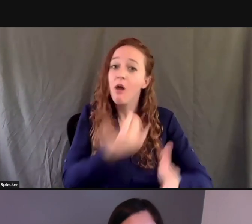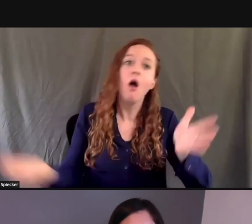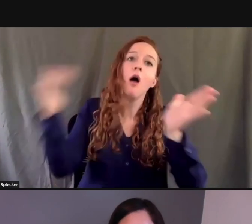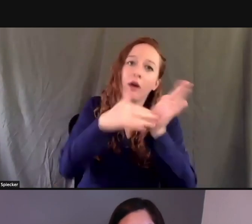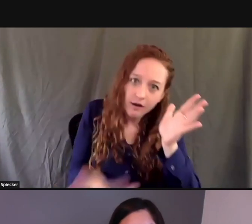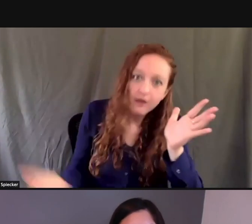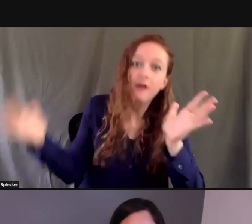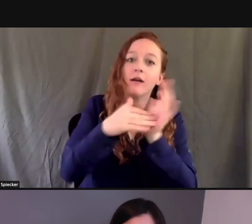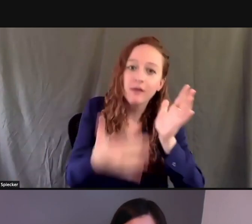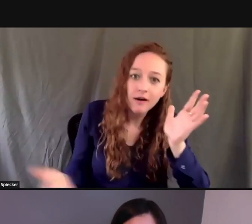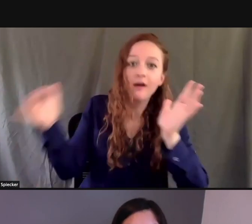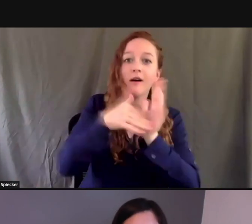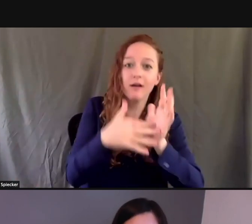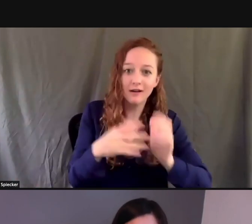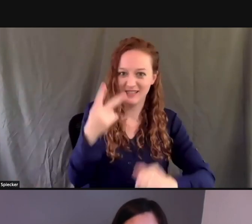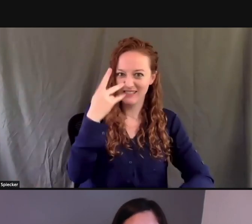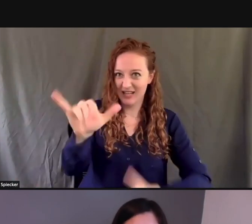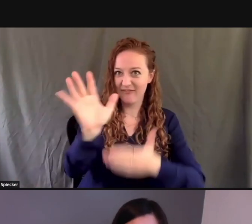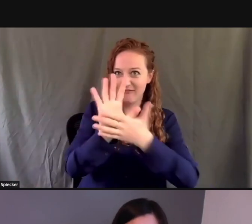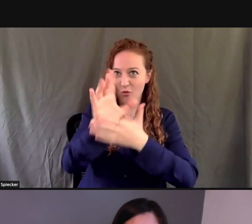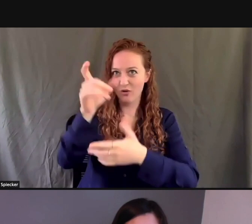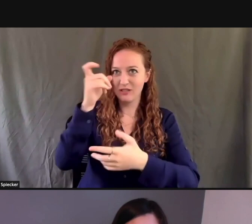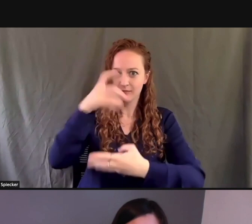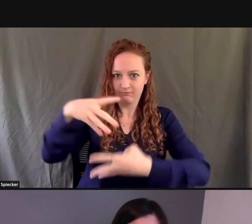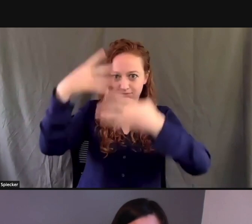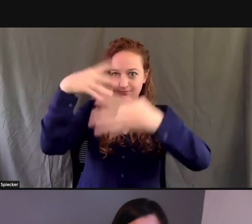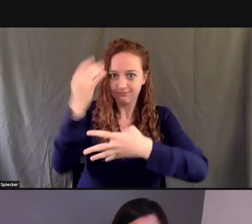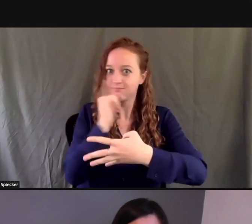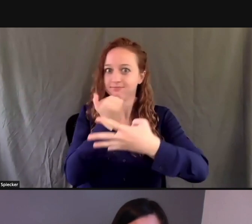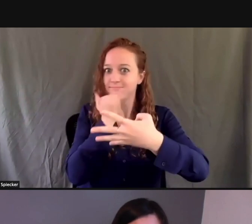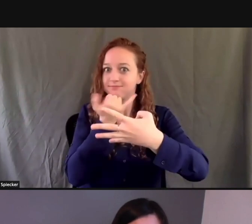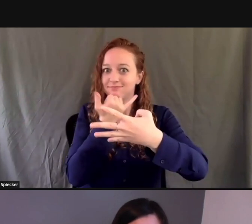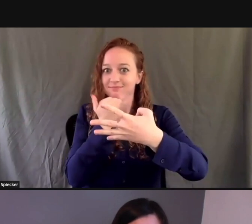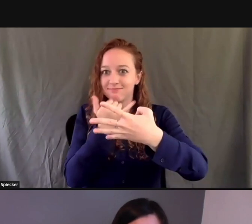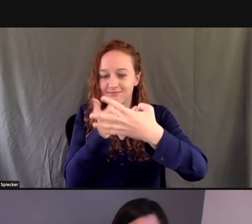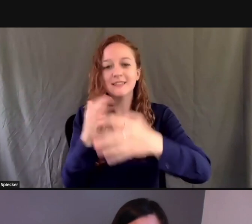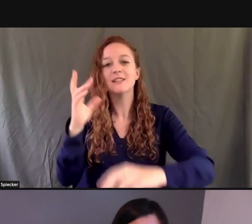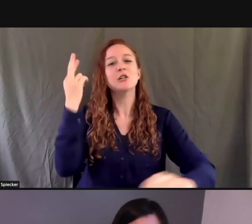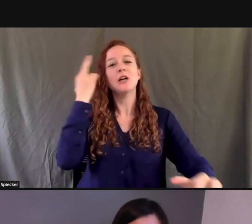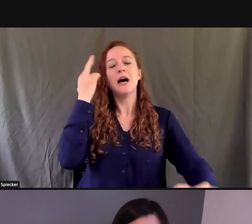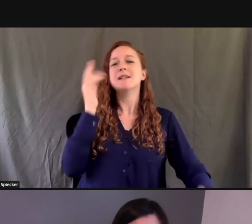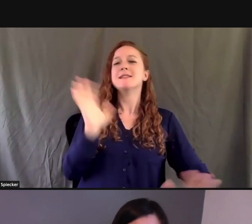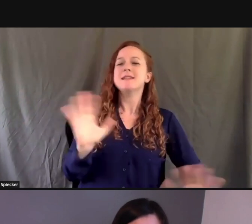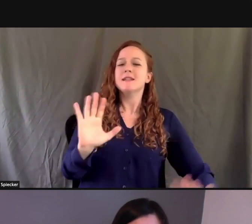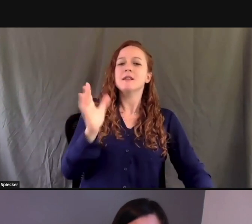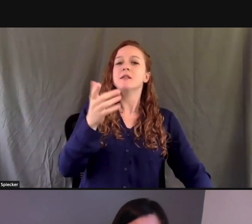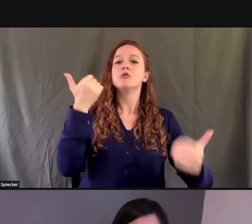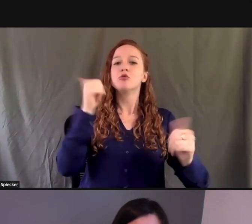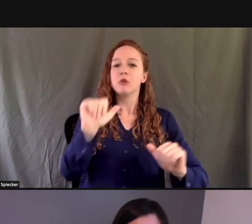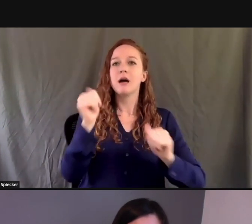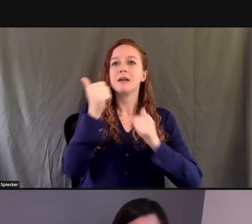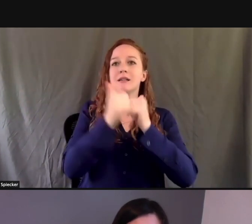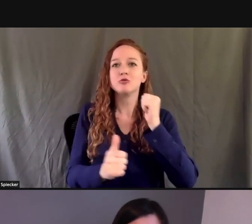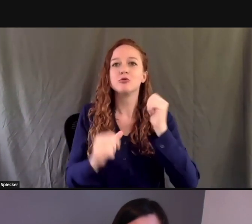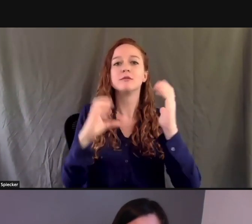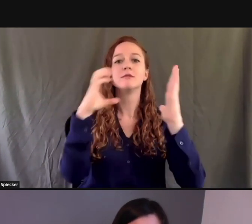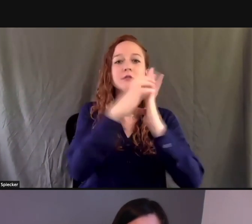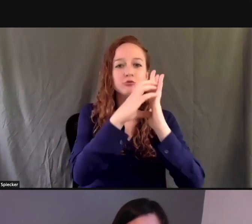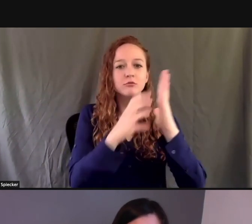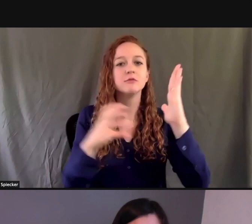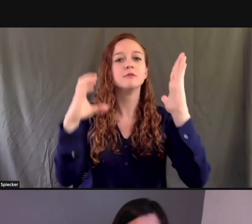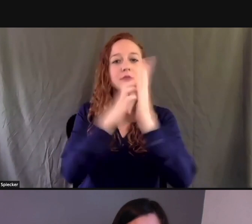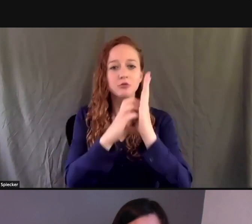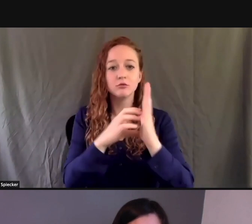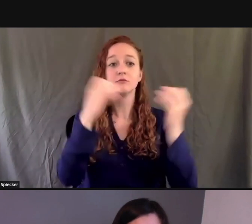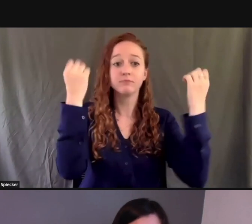just try. You have to practice at it because 2 years of having atomic hands out,